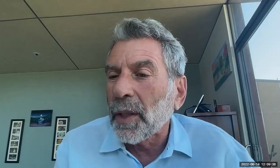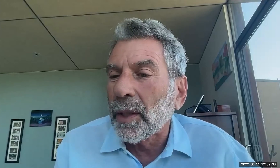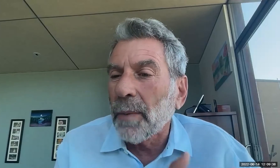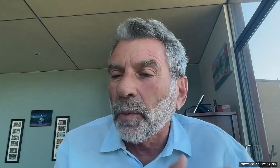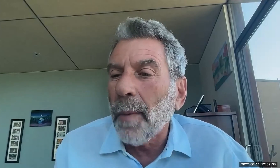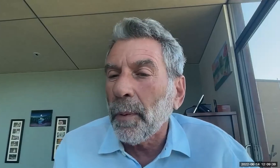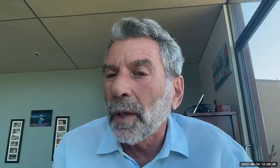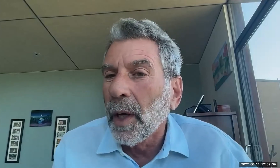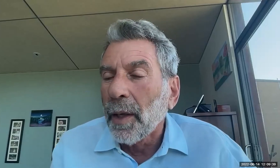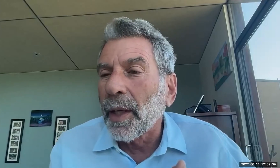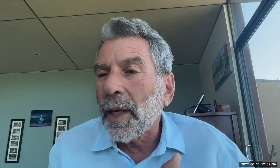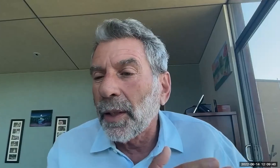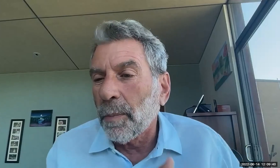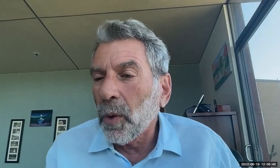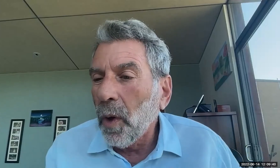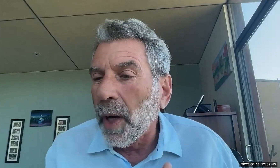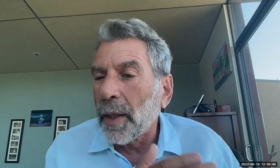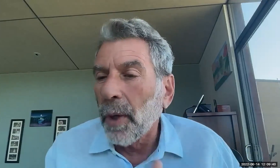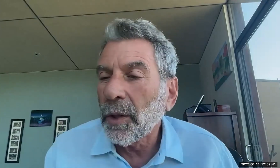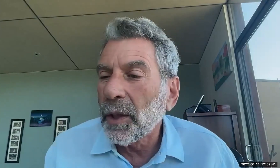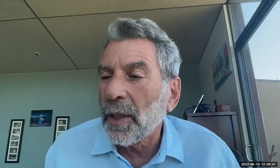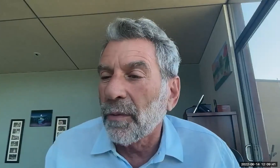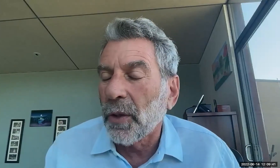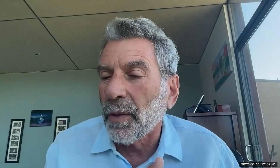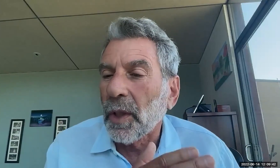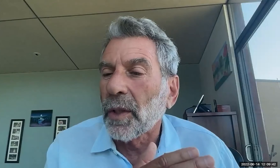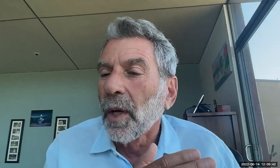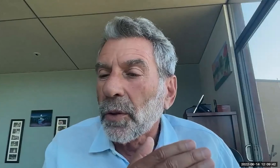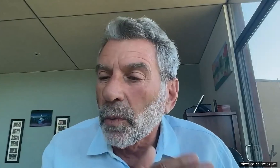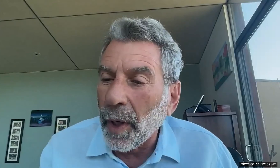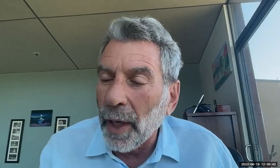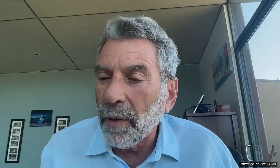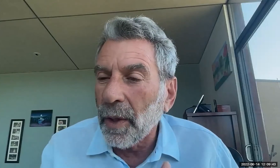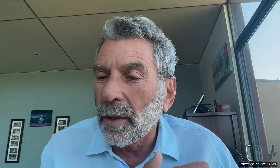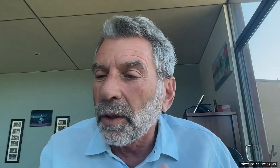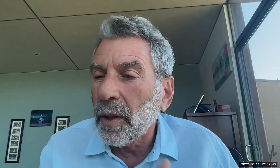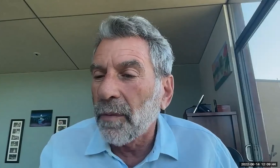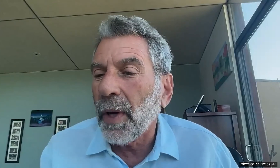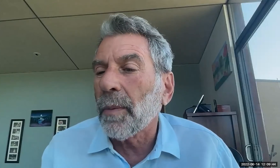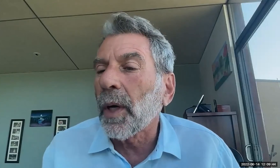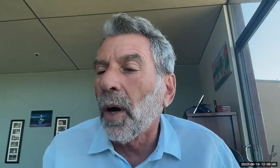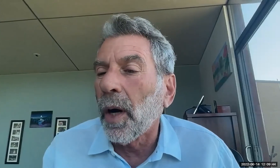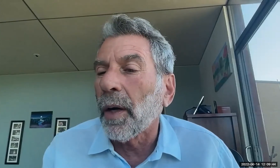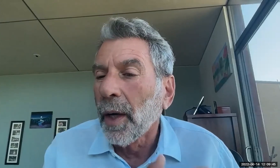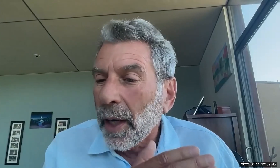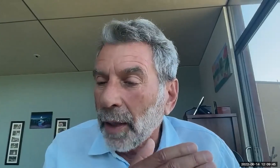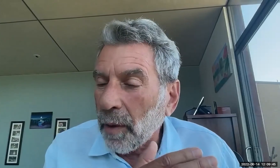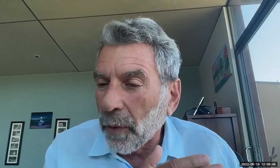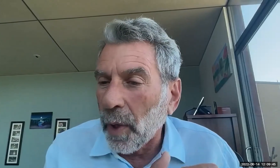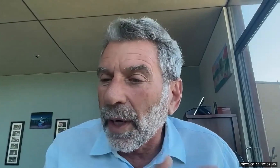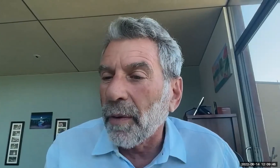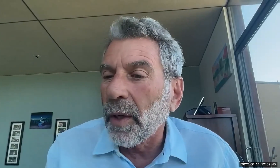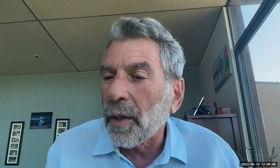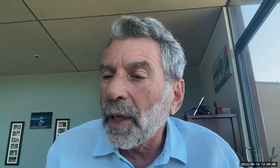some places. I mean wraparound that can deploy the most intensive services to wherever the youth and family are and